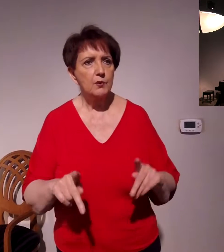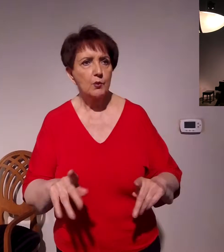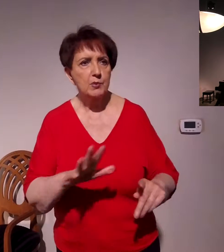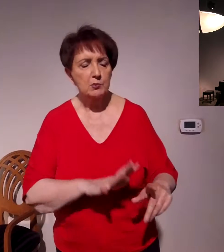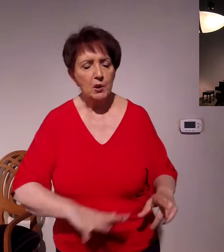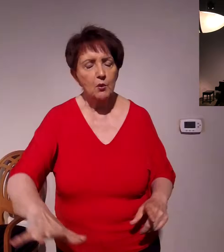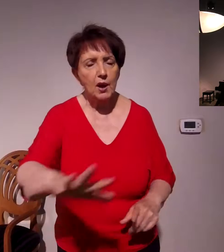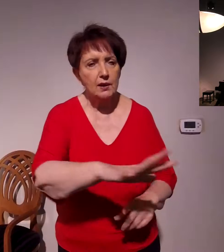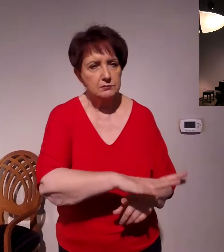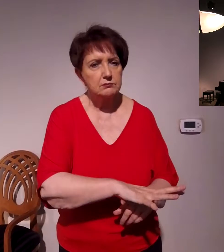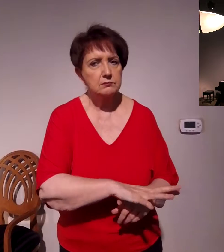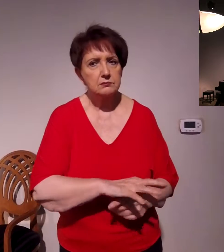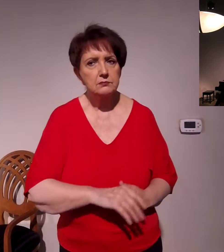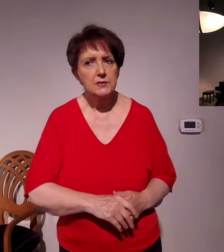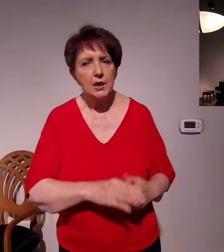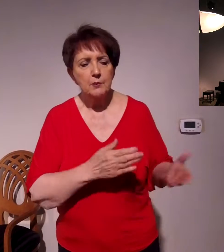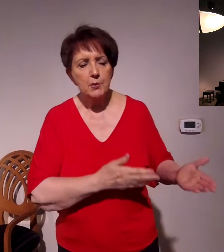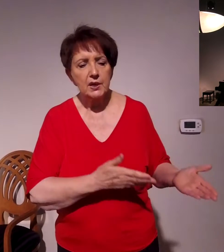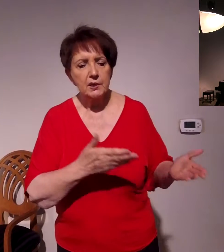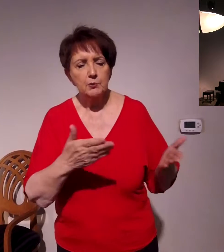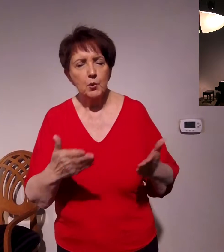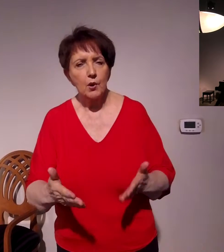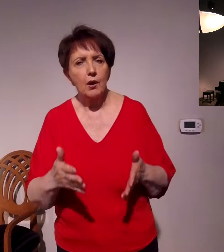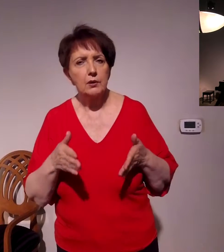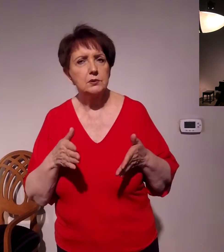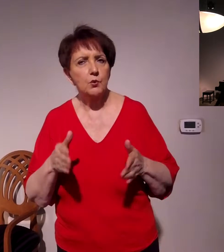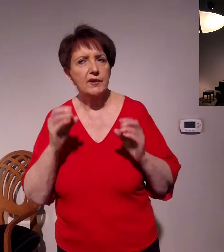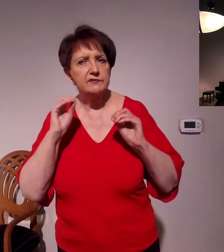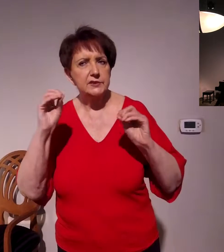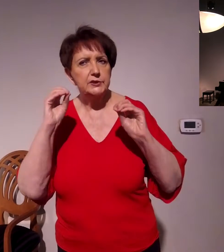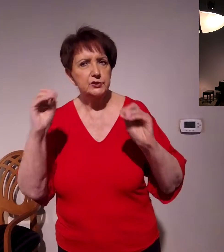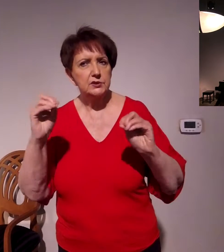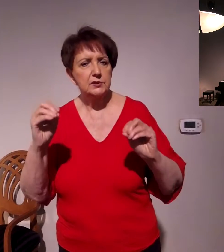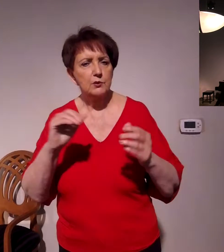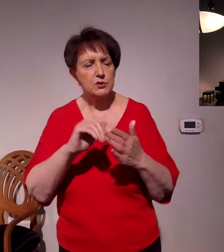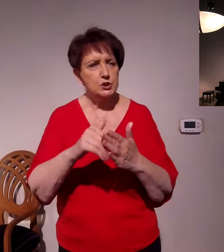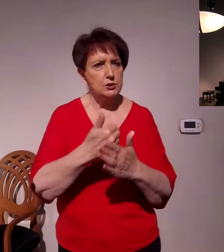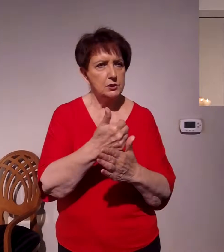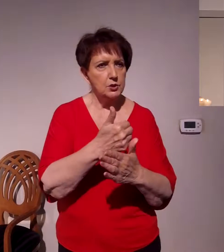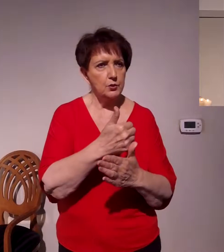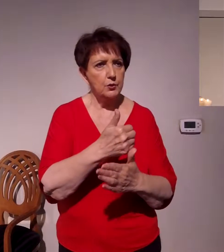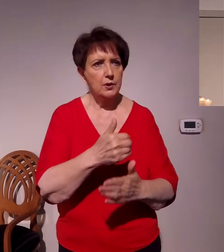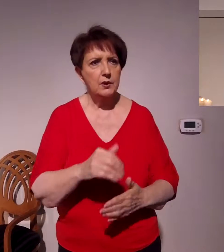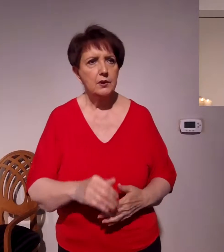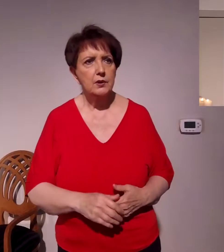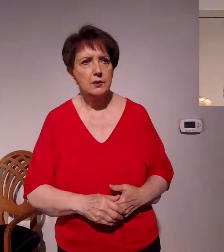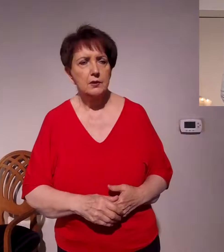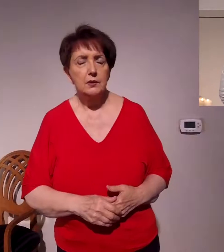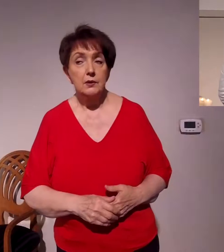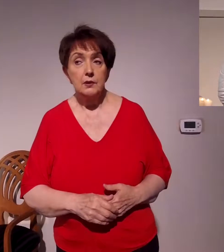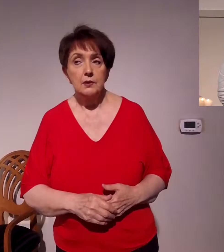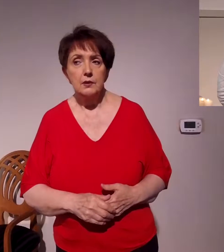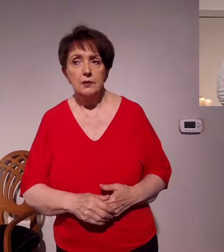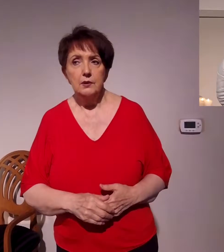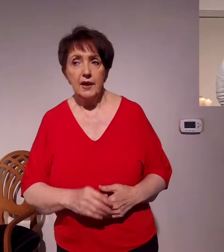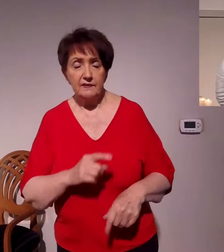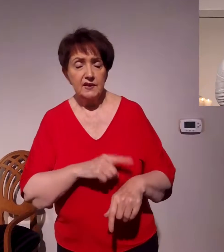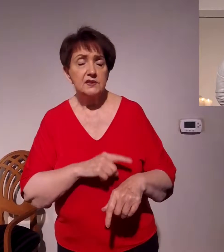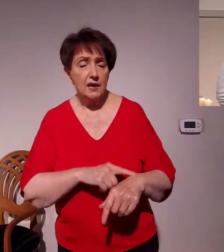he brought this way of teaching that was new. It was very new to the